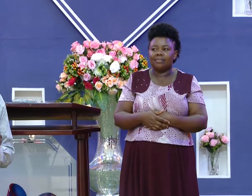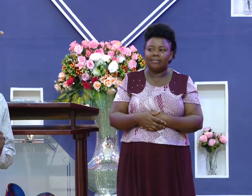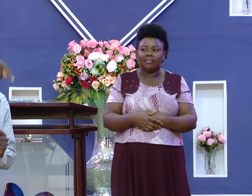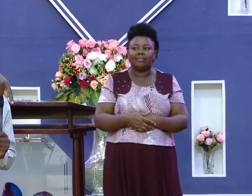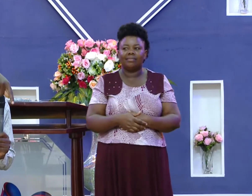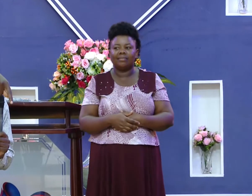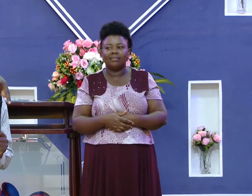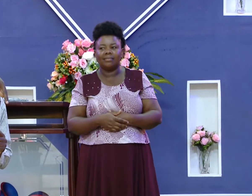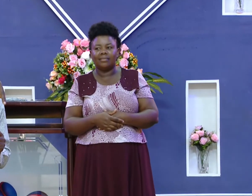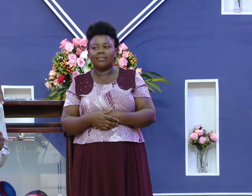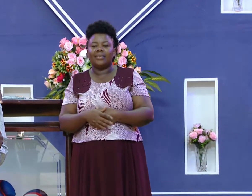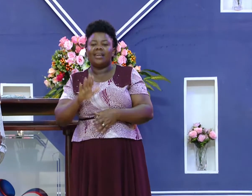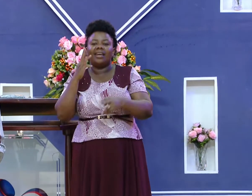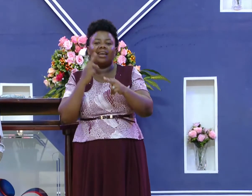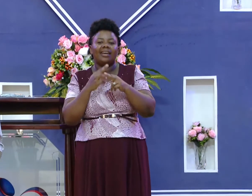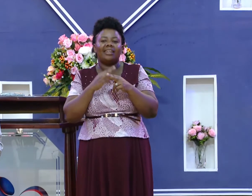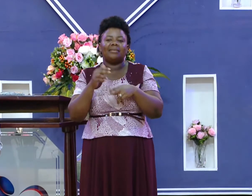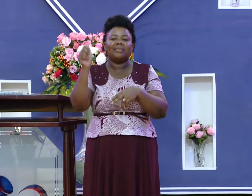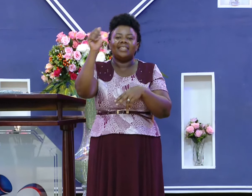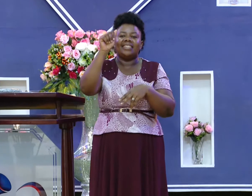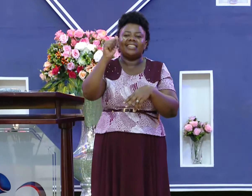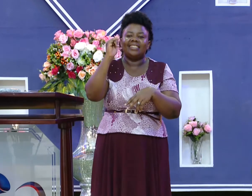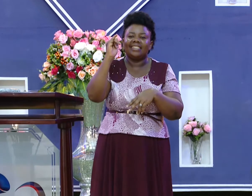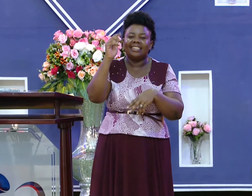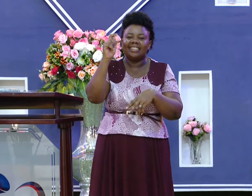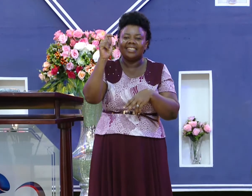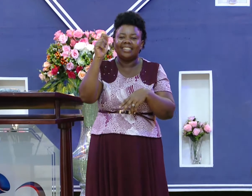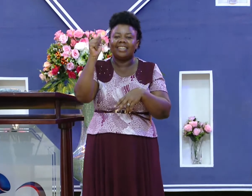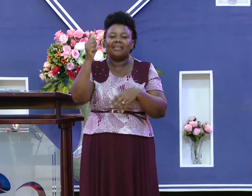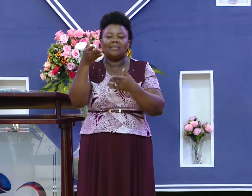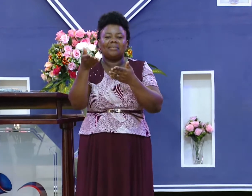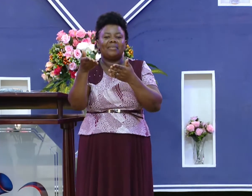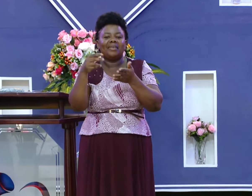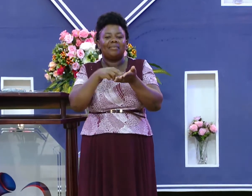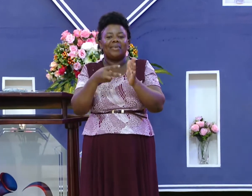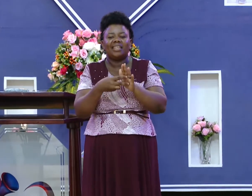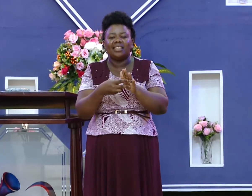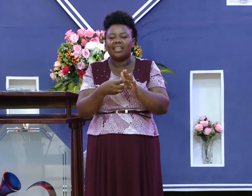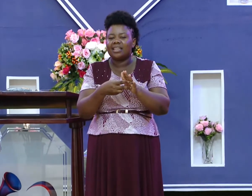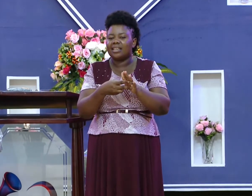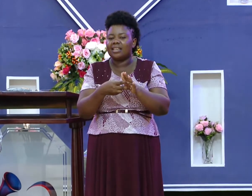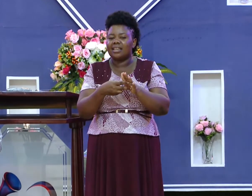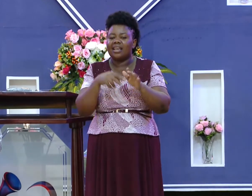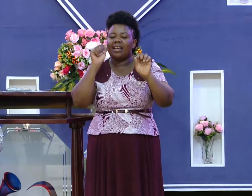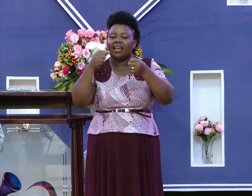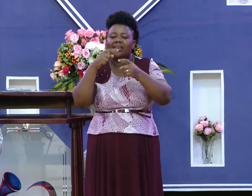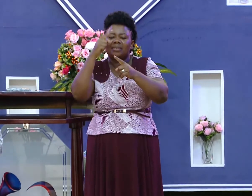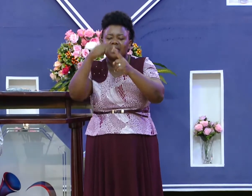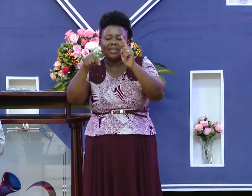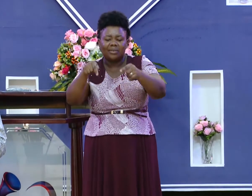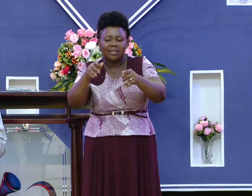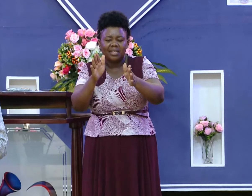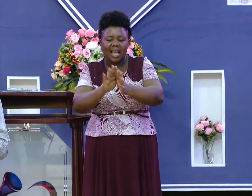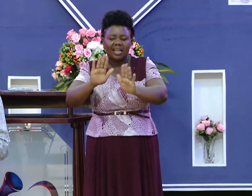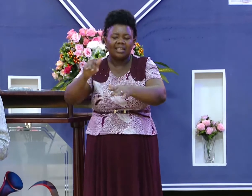She had a nickname called, I don't kill tomorrow, and I wait for the evening. Kati jaji ina